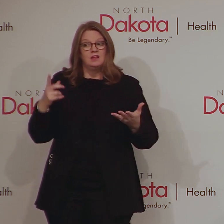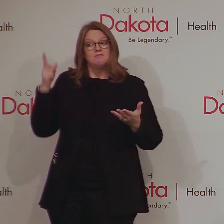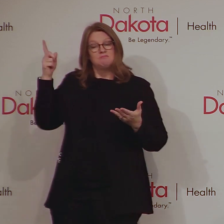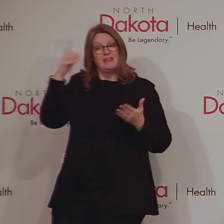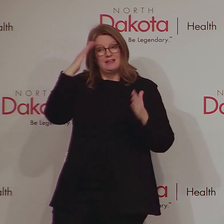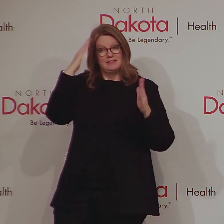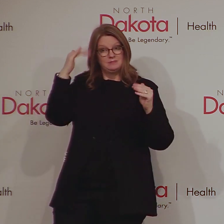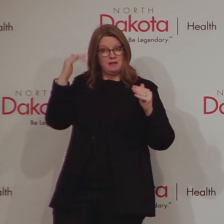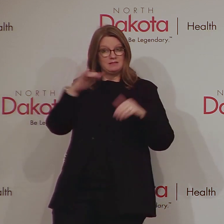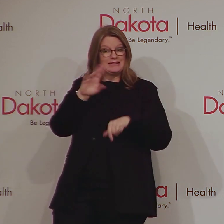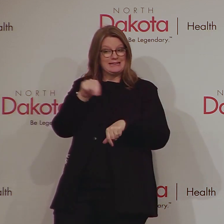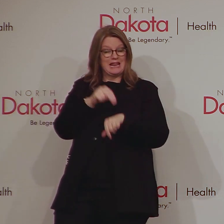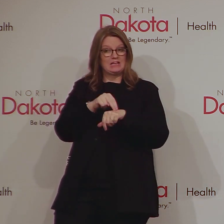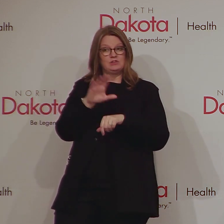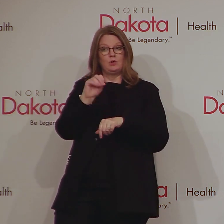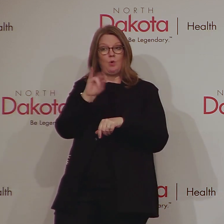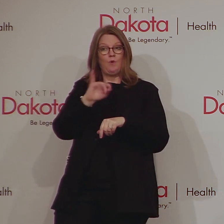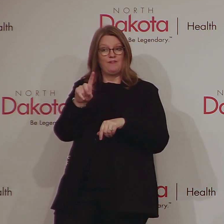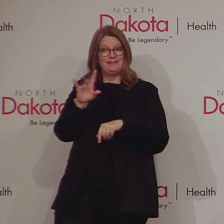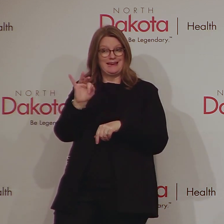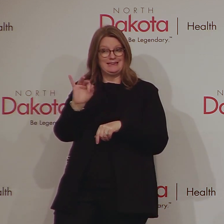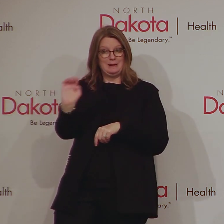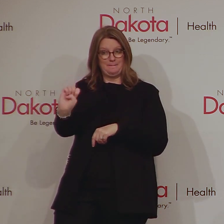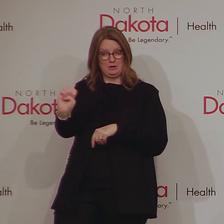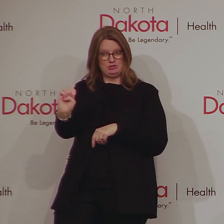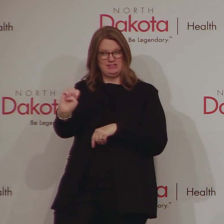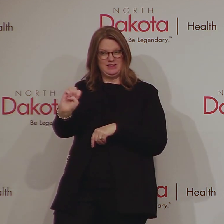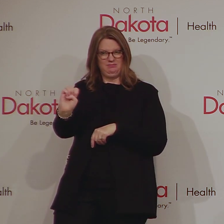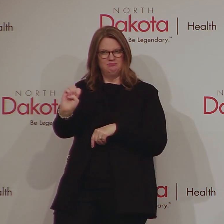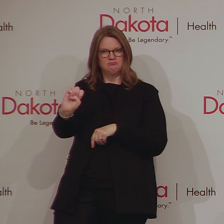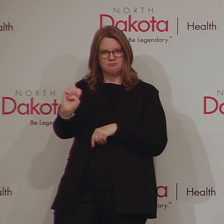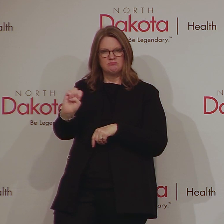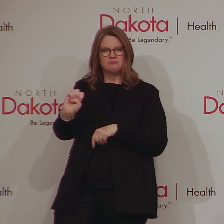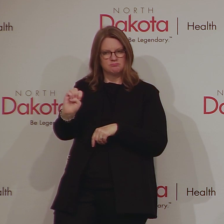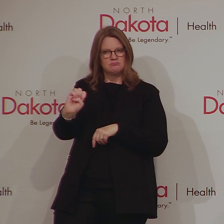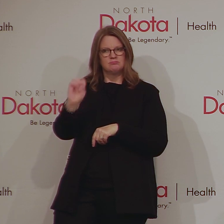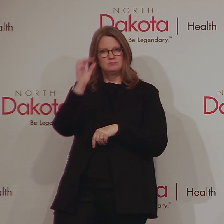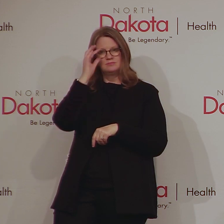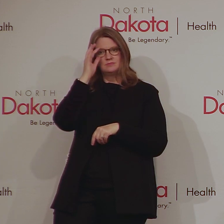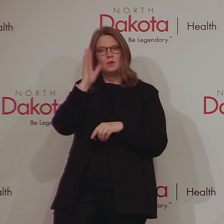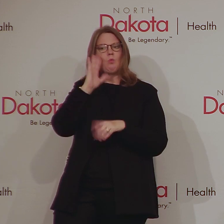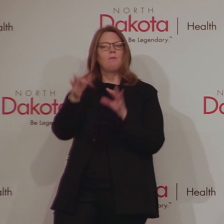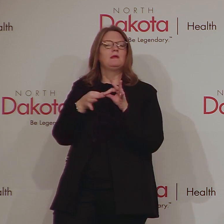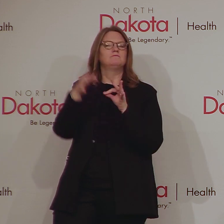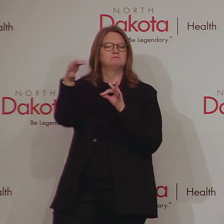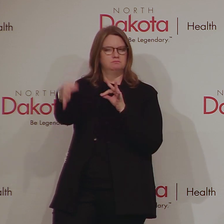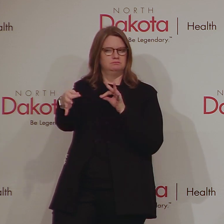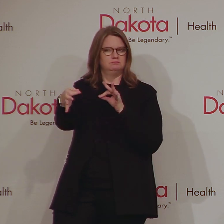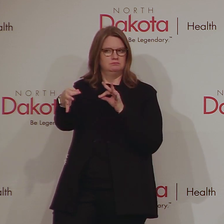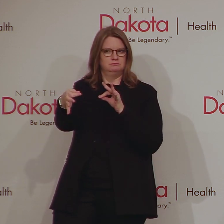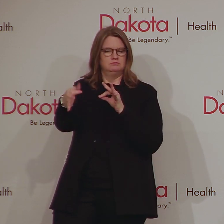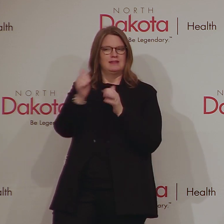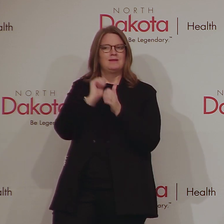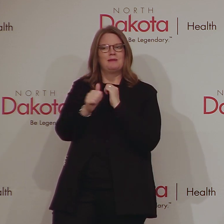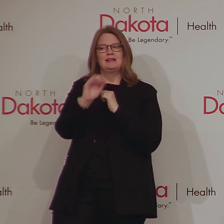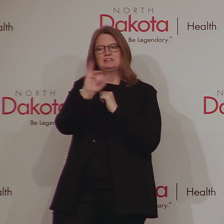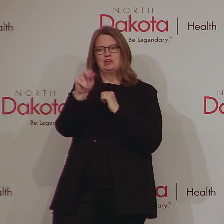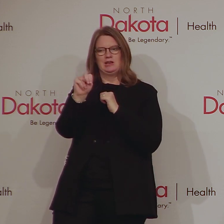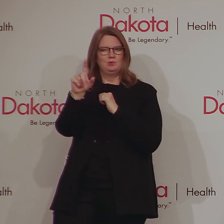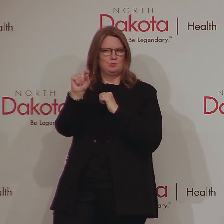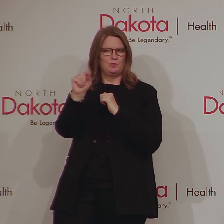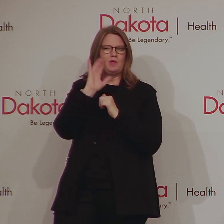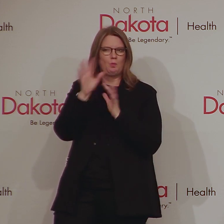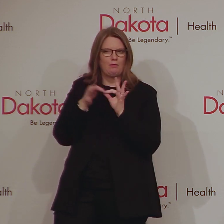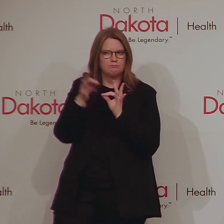expect, again, the national COVID-19 emergency will be extended again past January 20th. And of